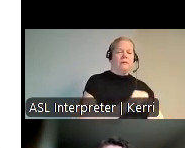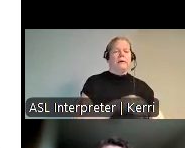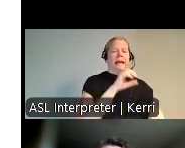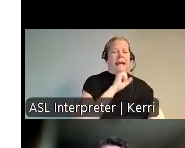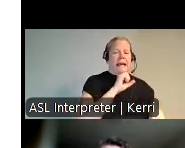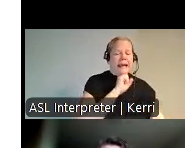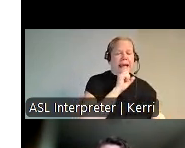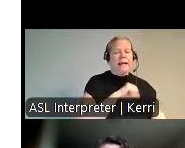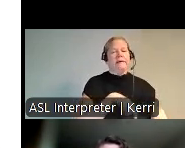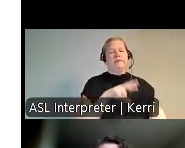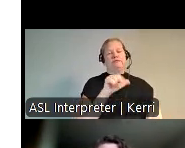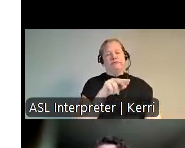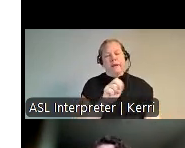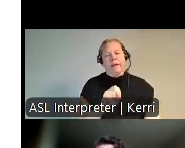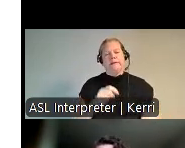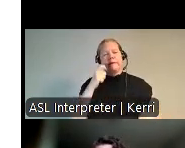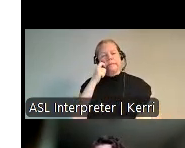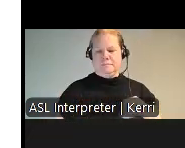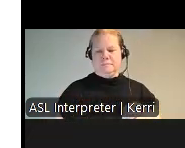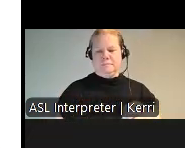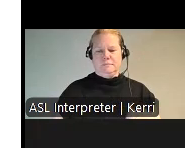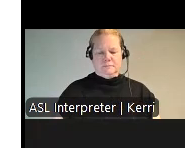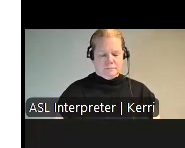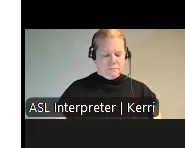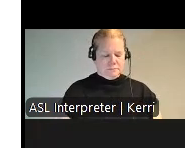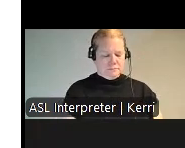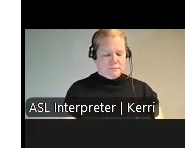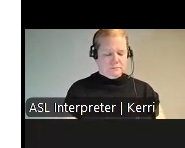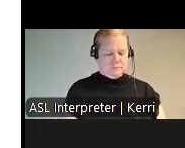identity, race, ethnicity, sexual orientation,